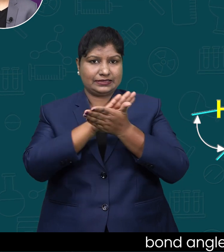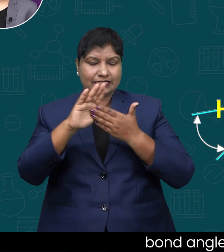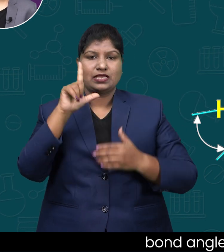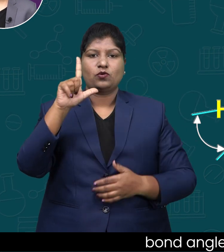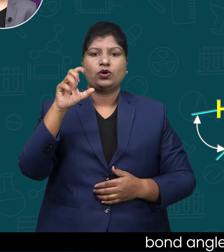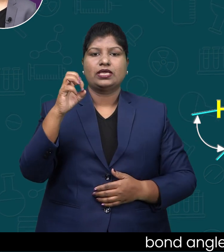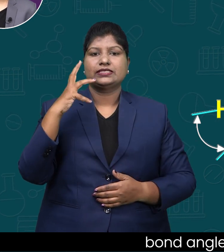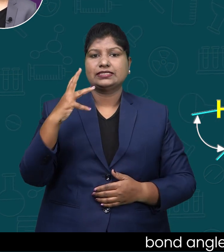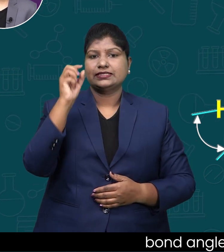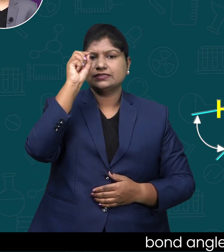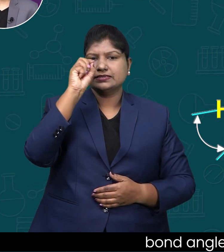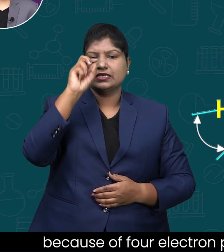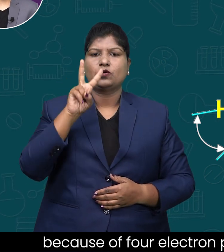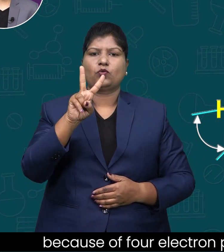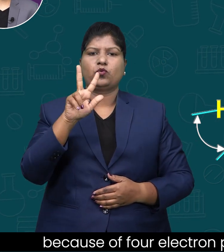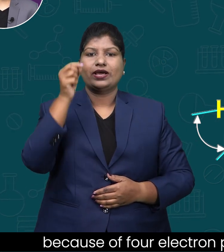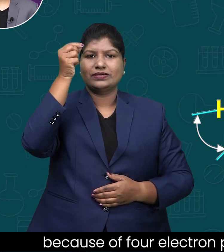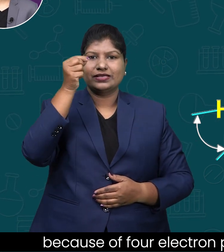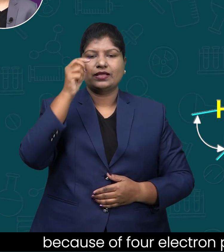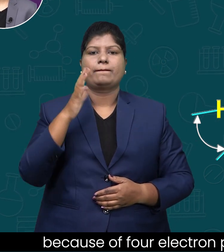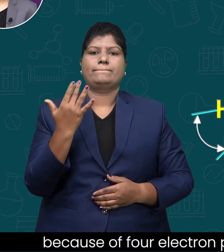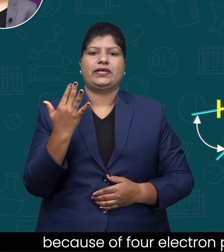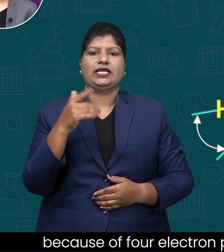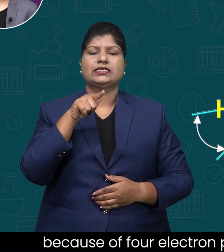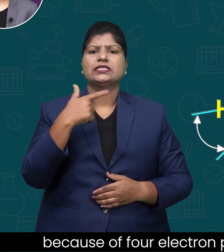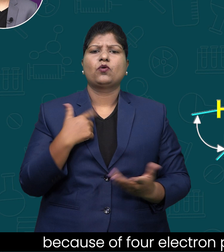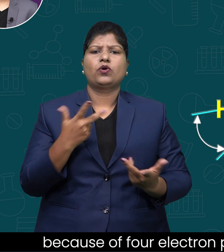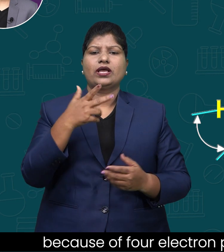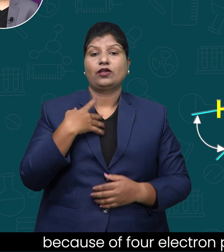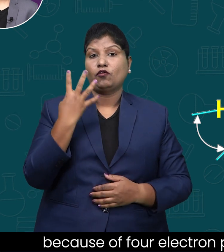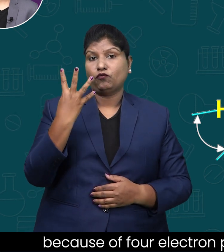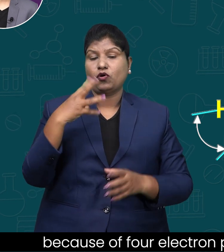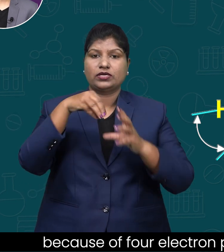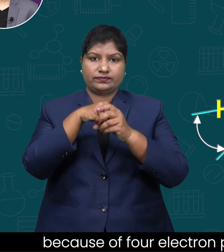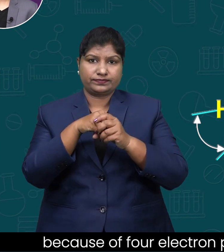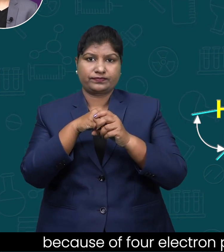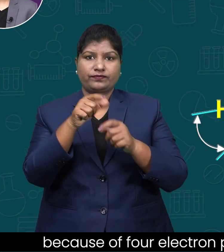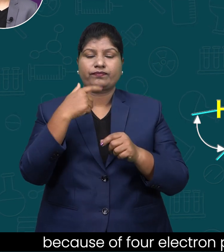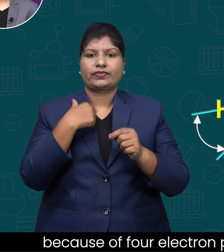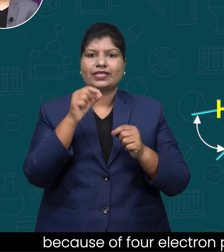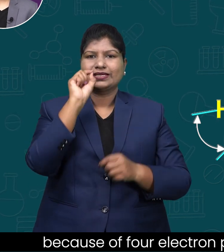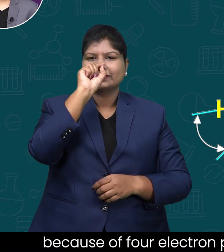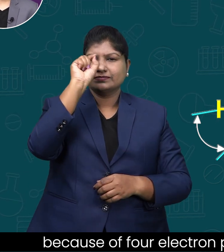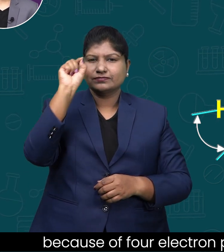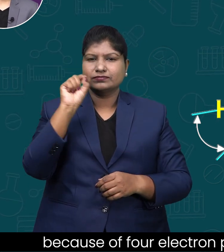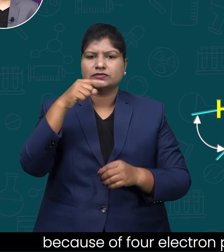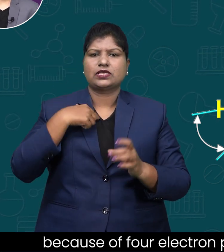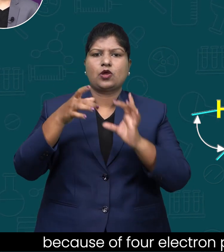109 degrees 28 minutes because of 4 electron pairs bonding around carbon.